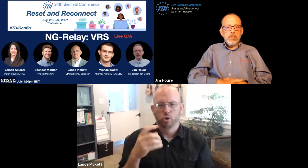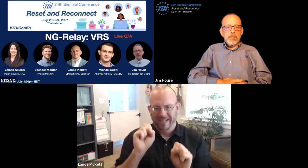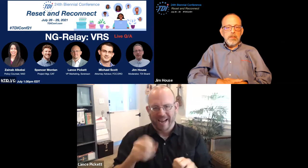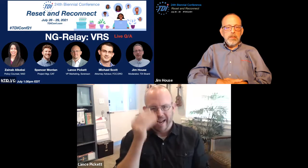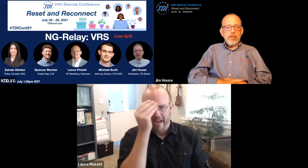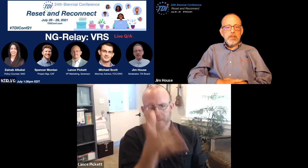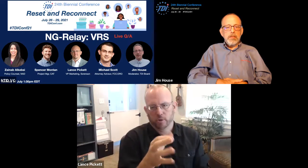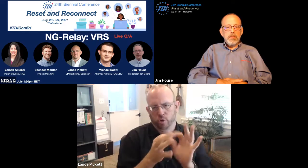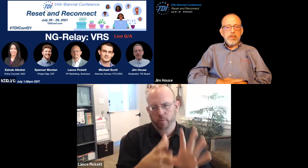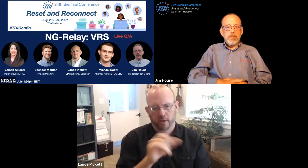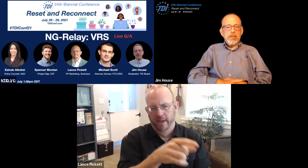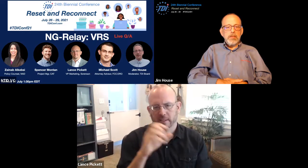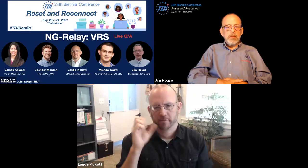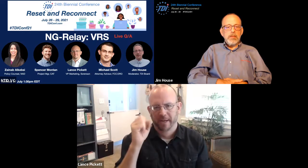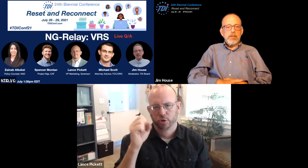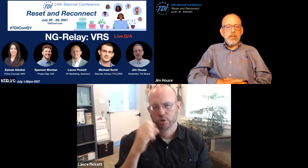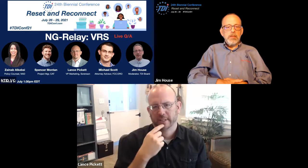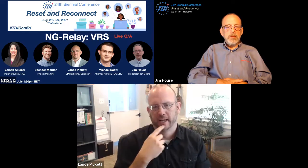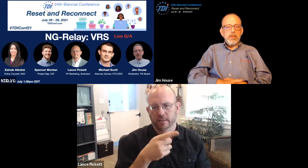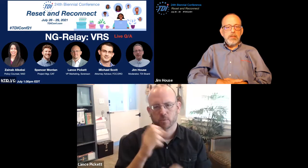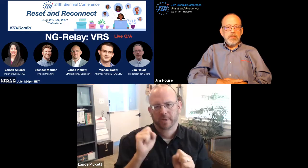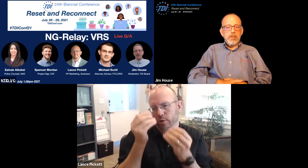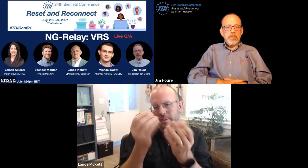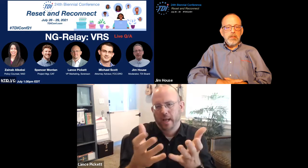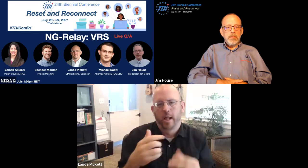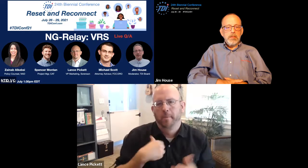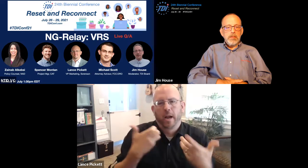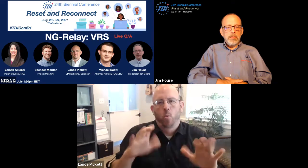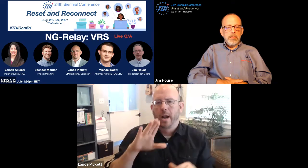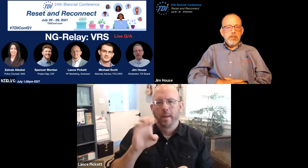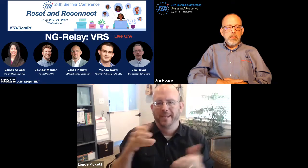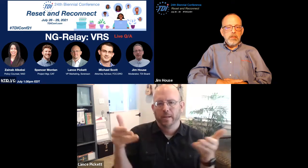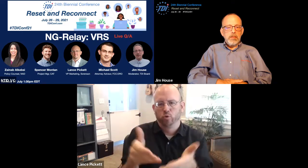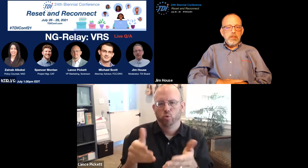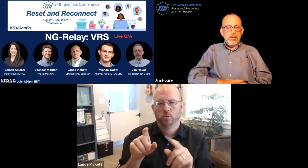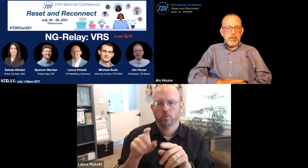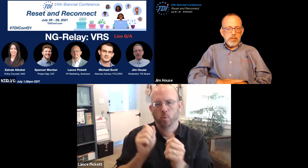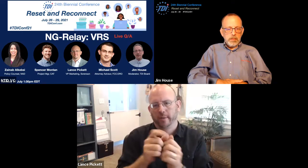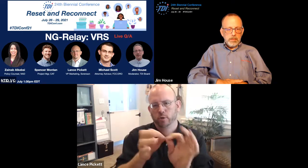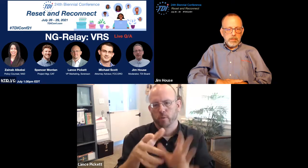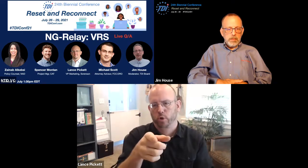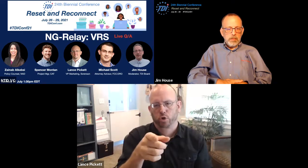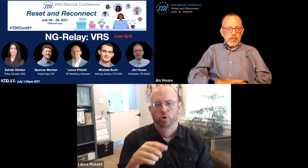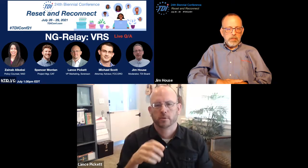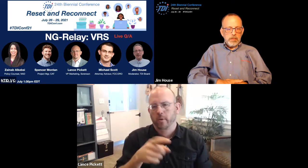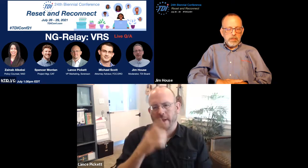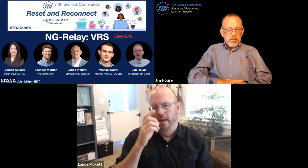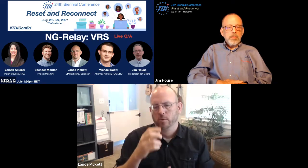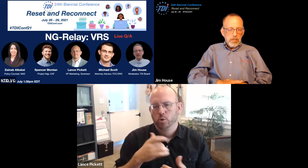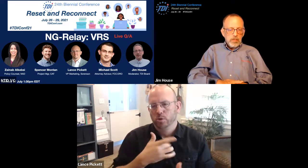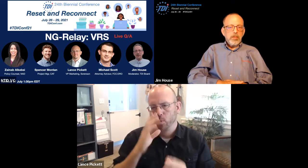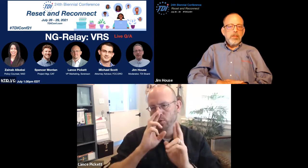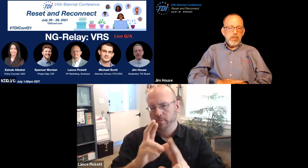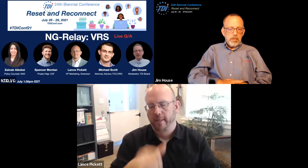right before the interpreter makes the call, let the interpreter know, like what Spencer said, just tell the interpreter, I don't want to